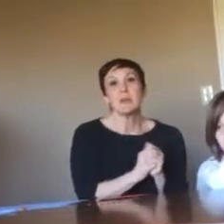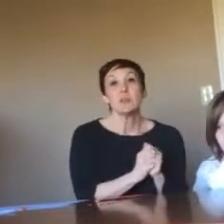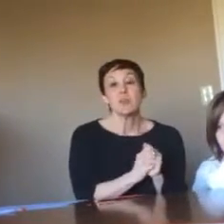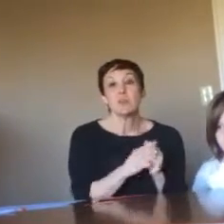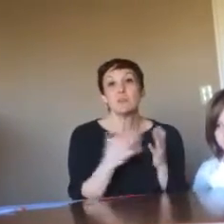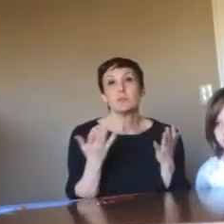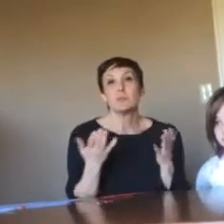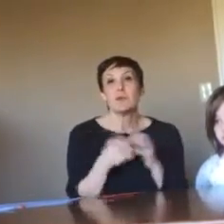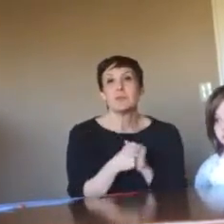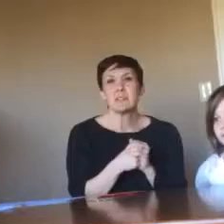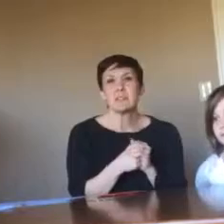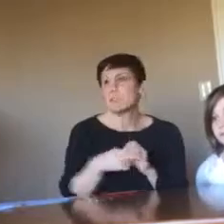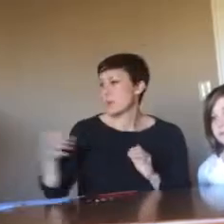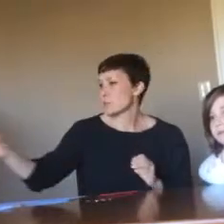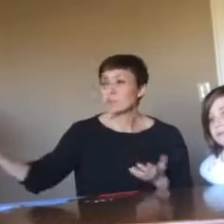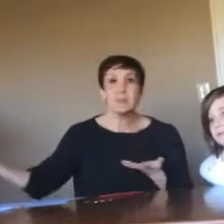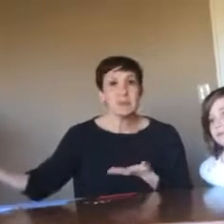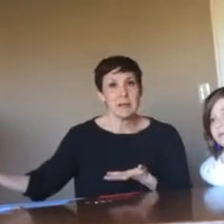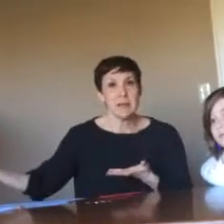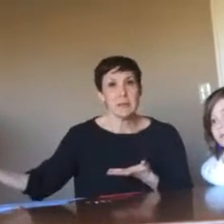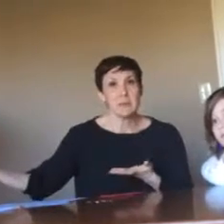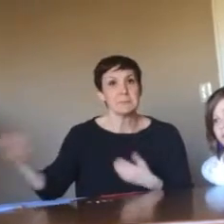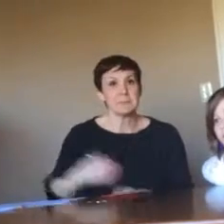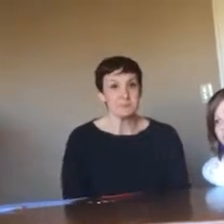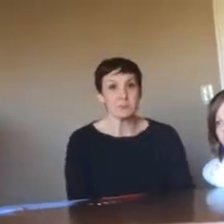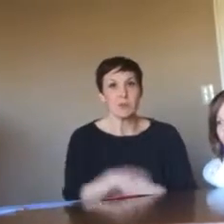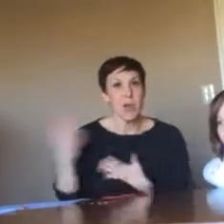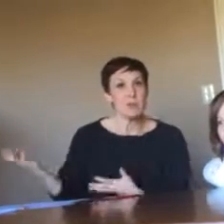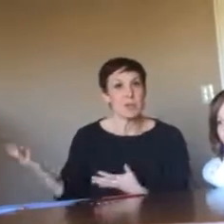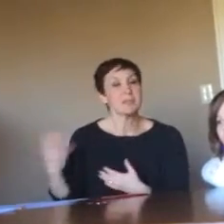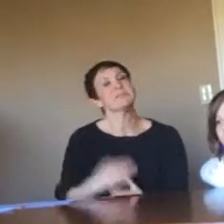You wouldn't want the distractor to be an item or an object.